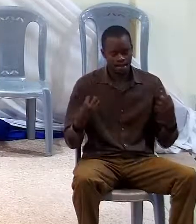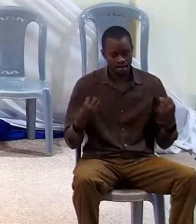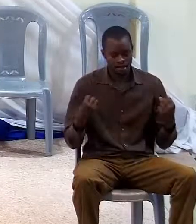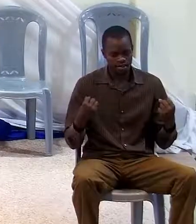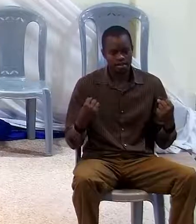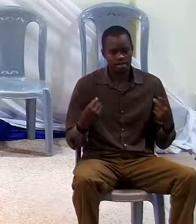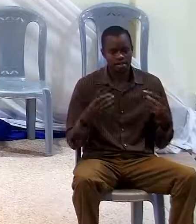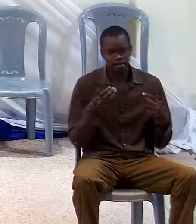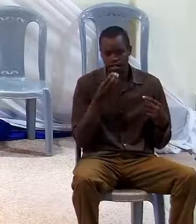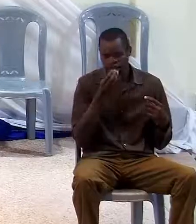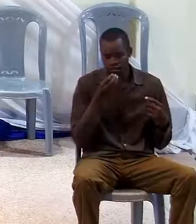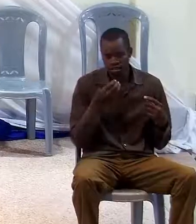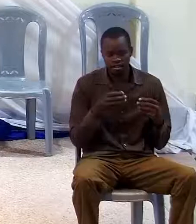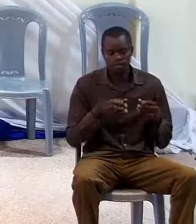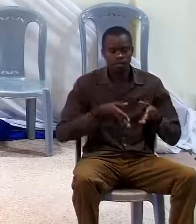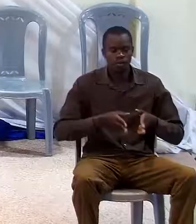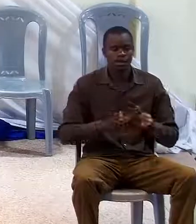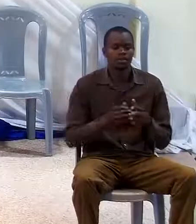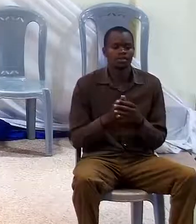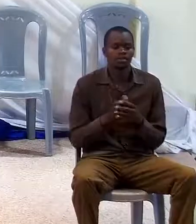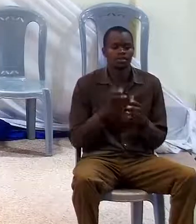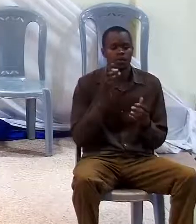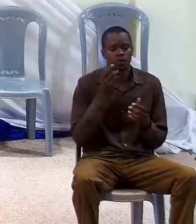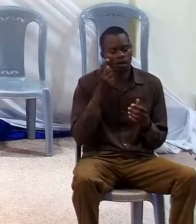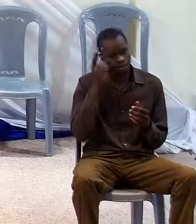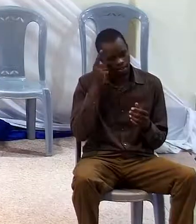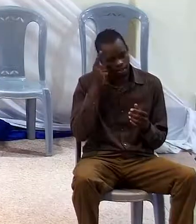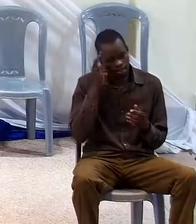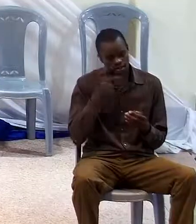We all know of healthy